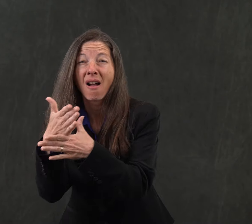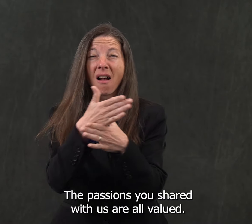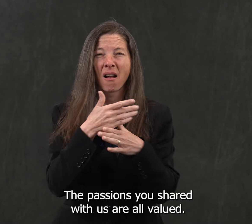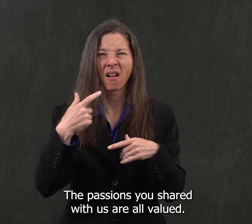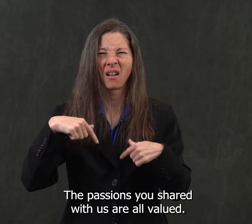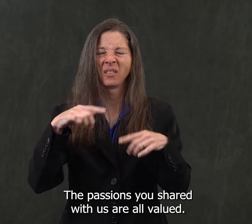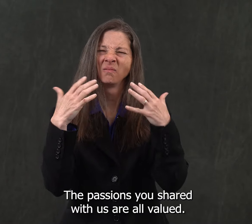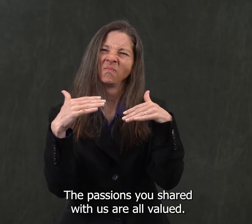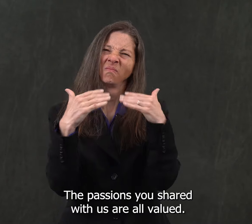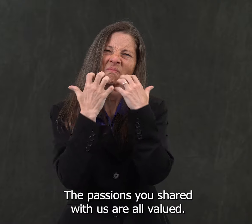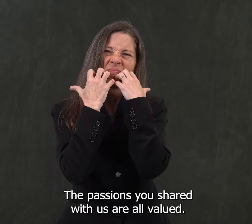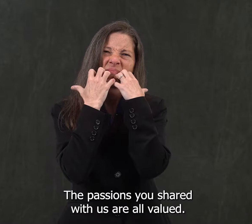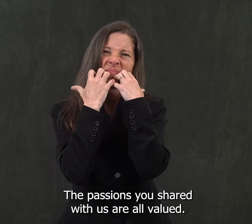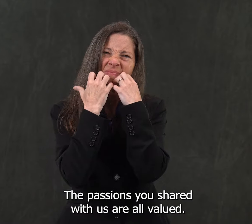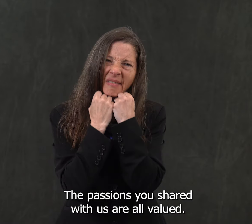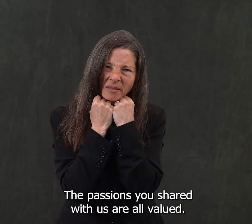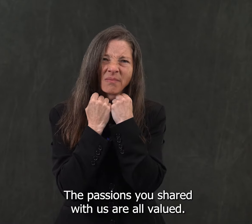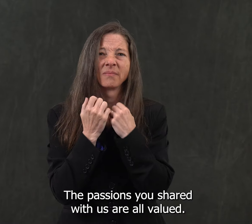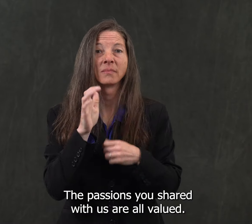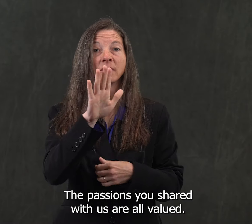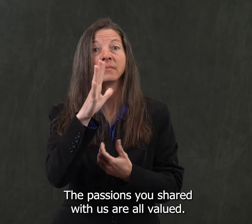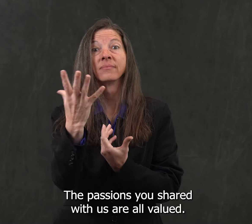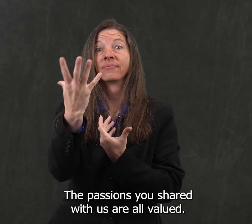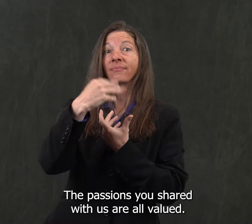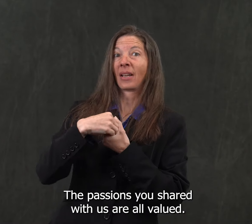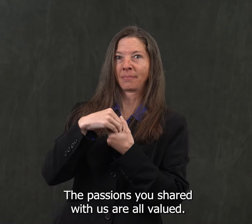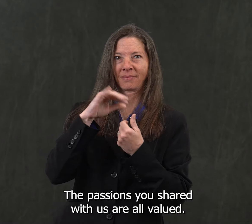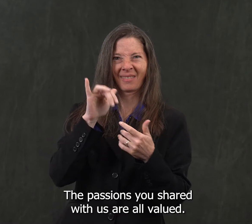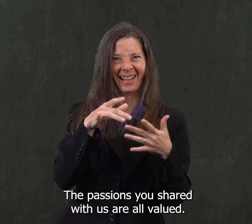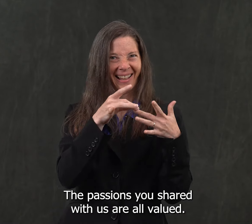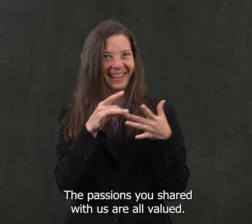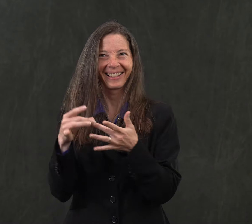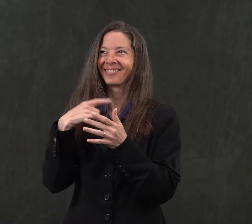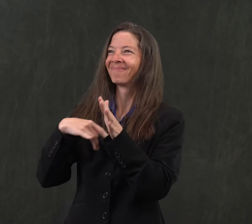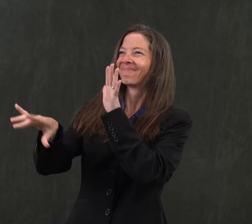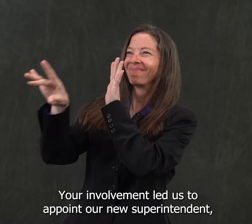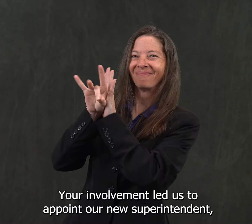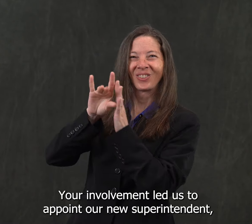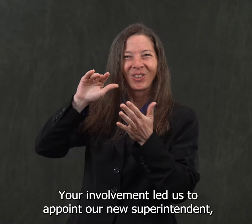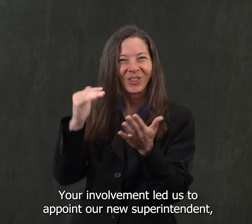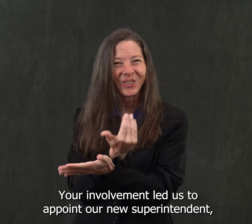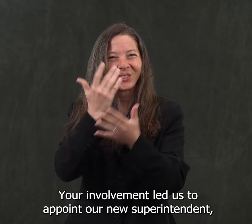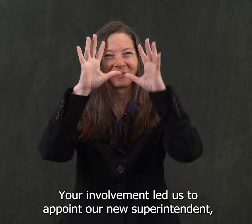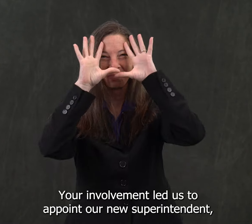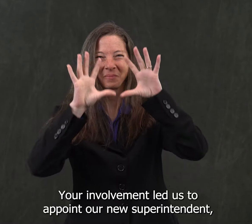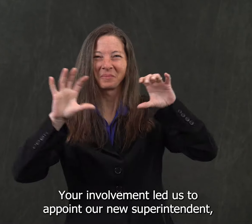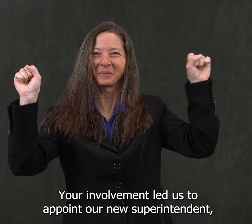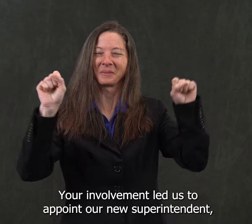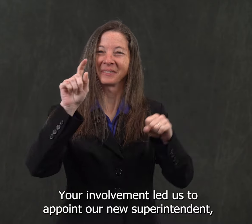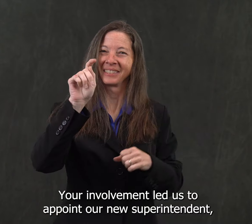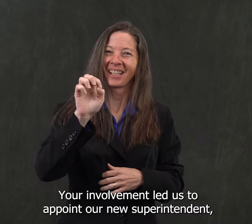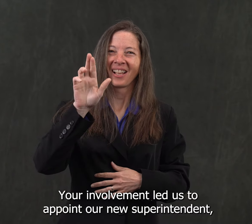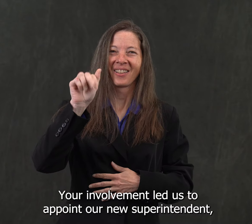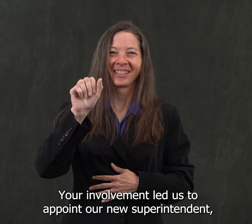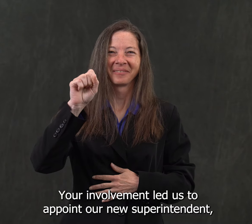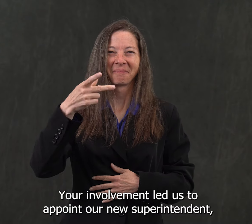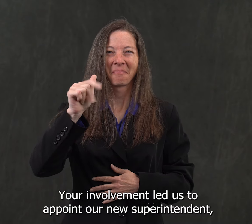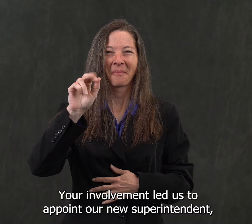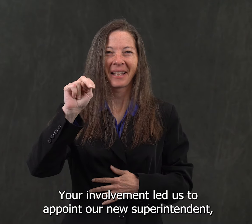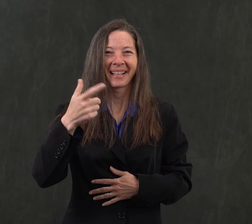The passions you shared with us are all valued. Your involvement led us to appoint our new superintendent,